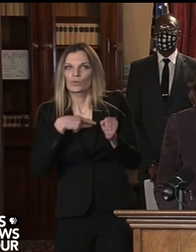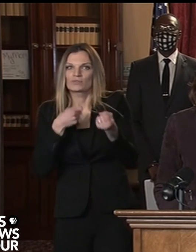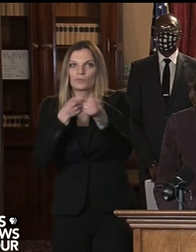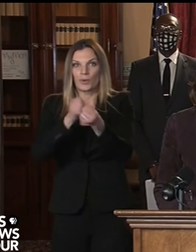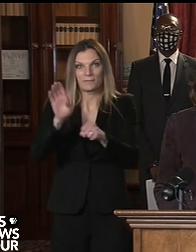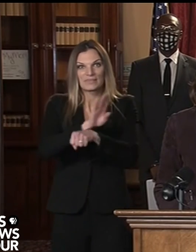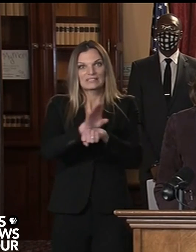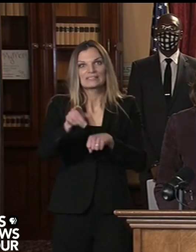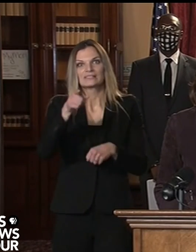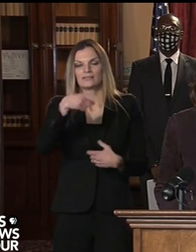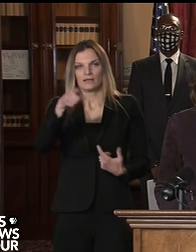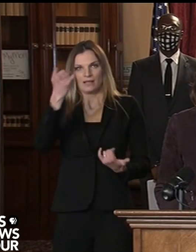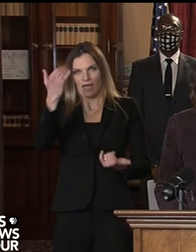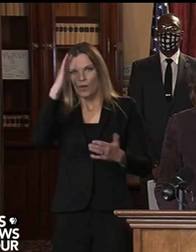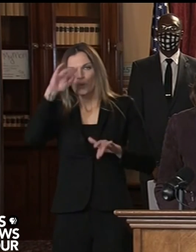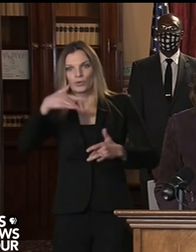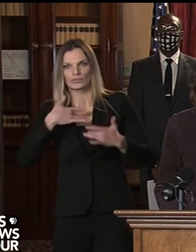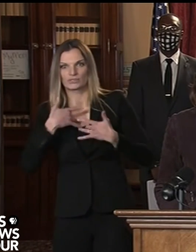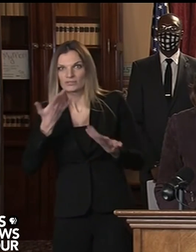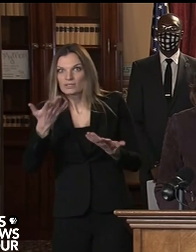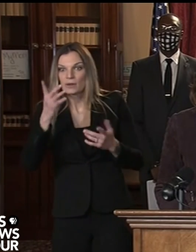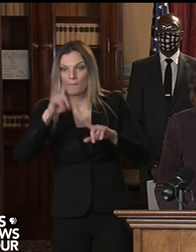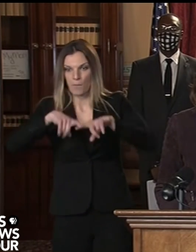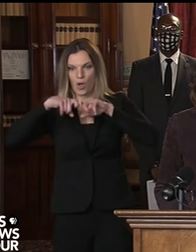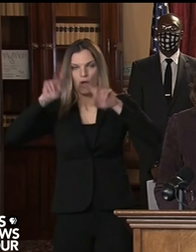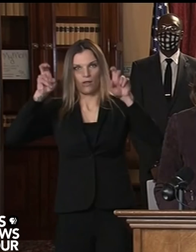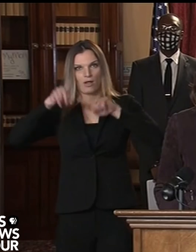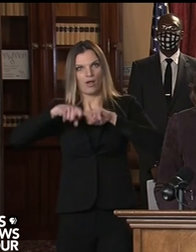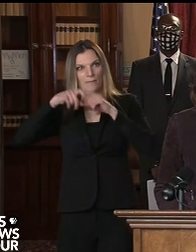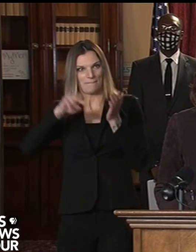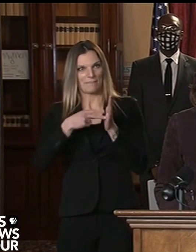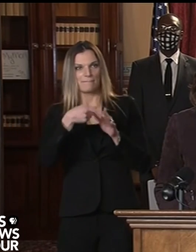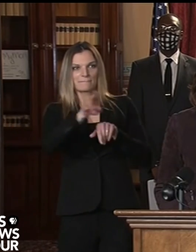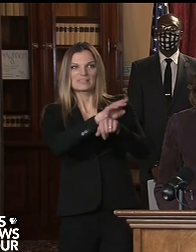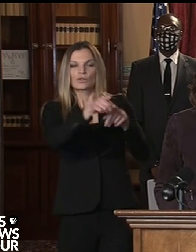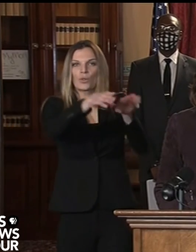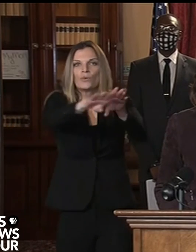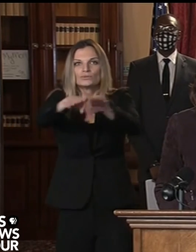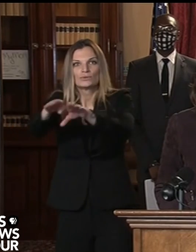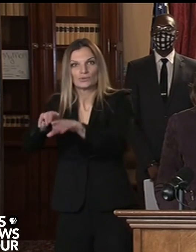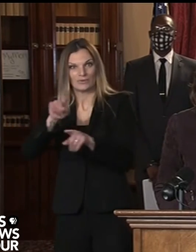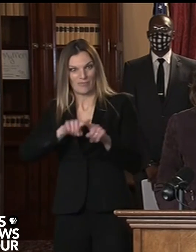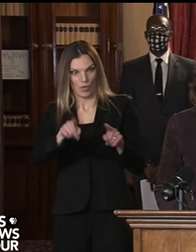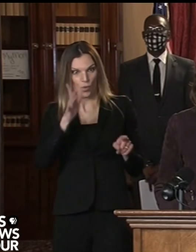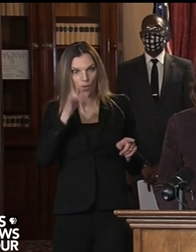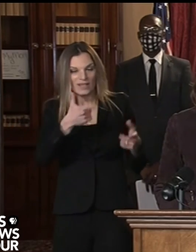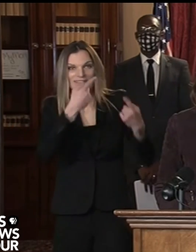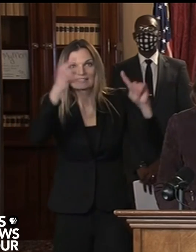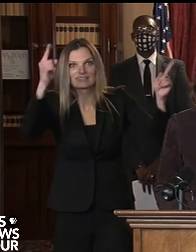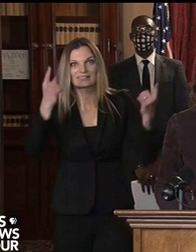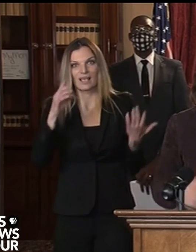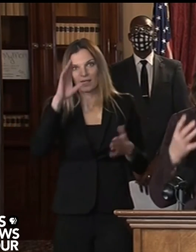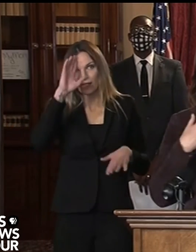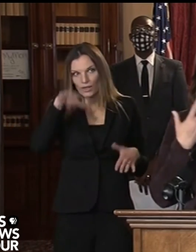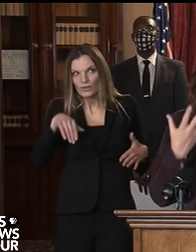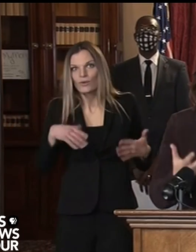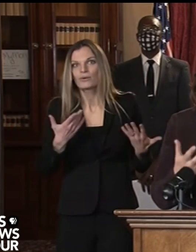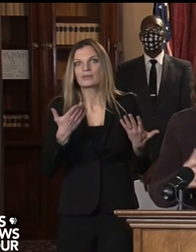are a part of this pause because of the nature of them, right? Because indoor, multiple